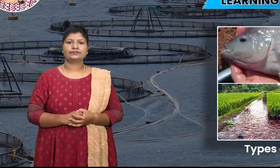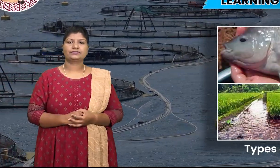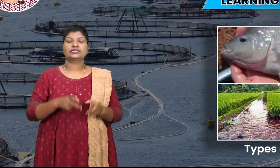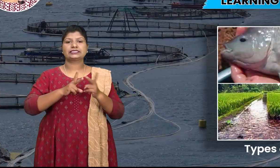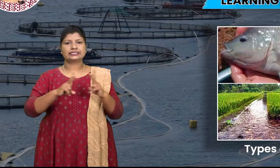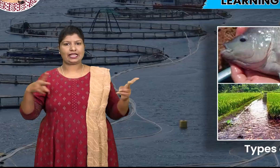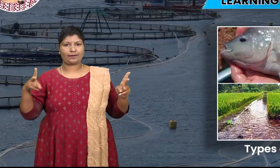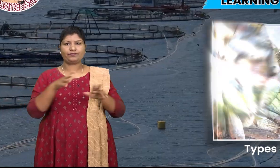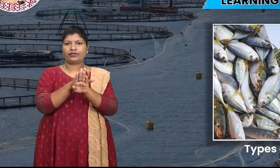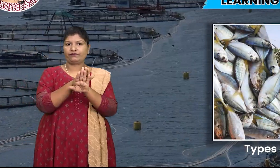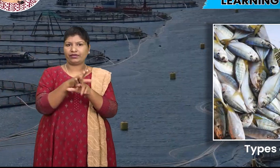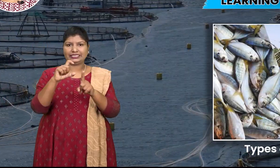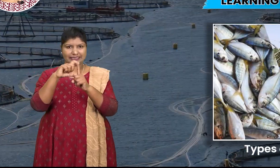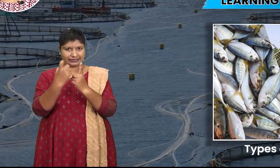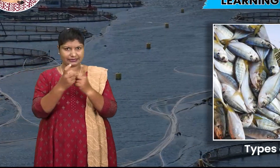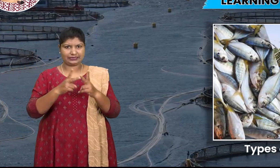types of fish culturing,